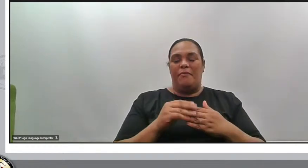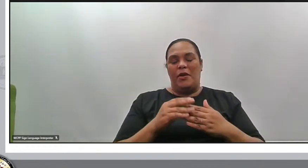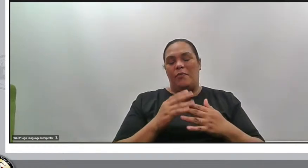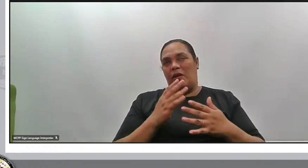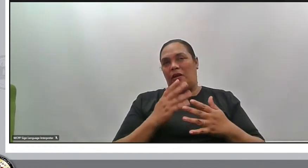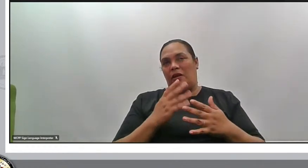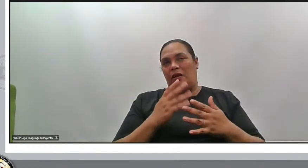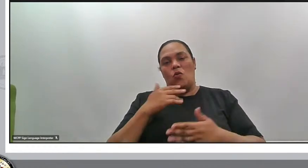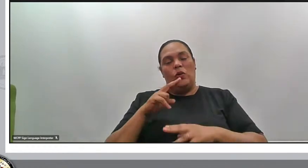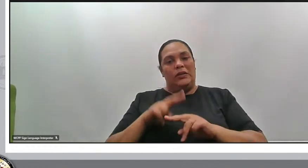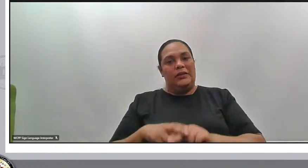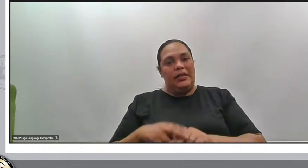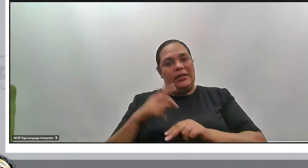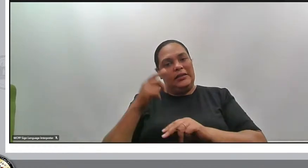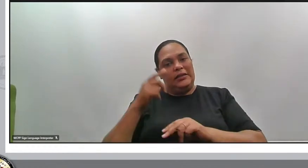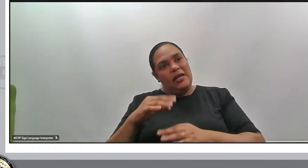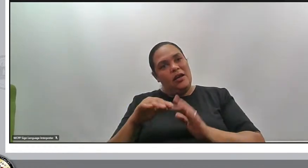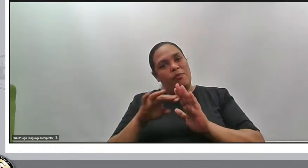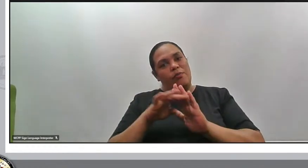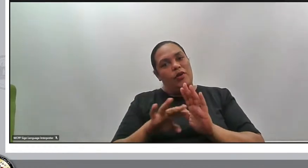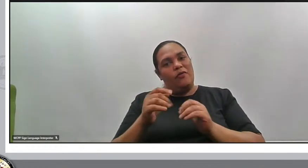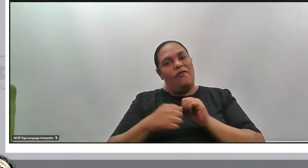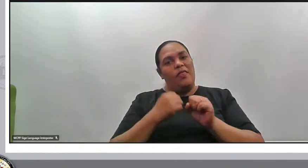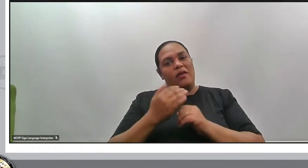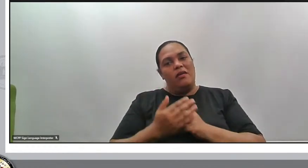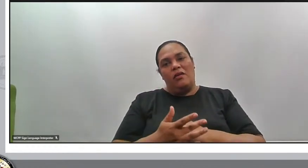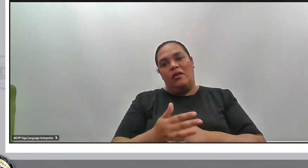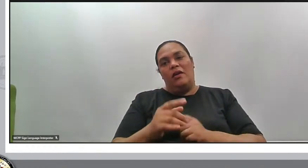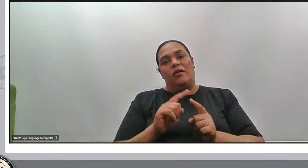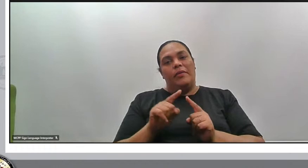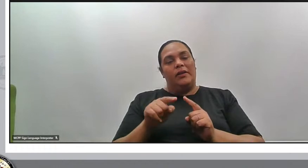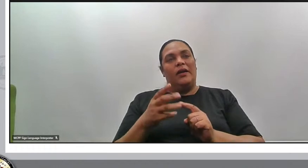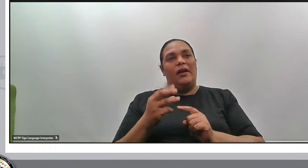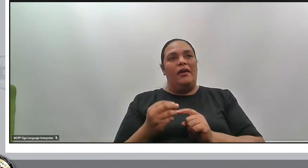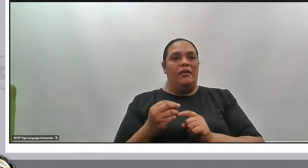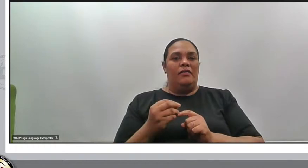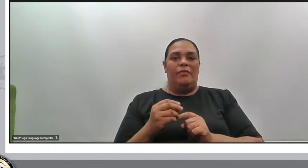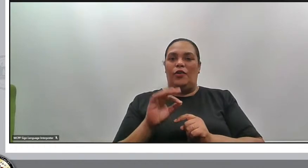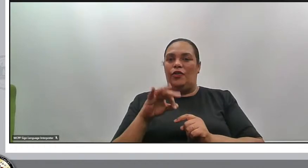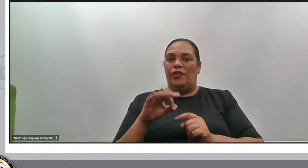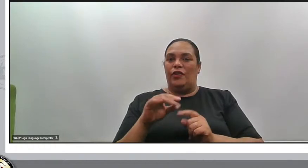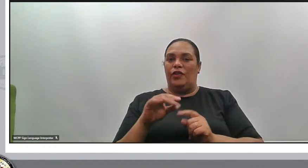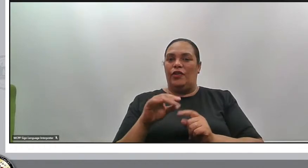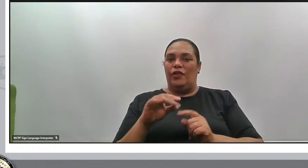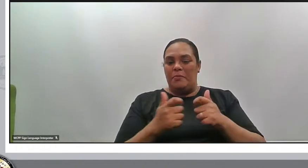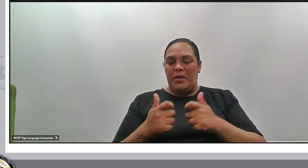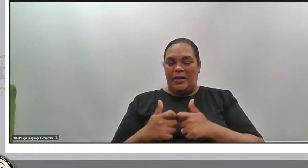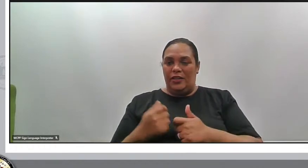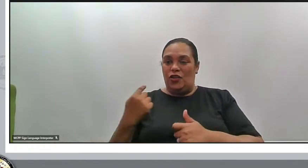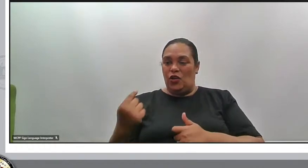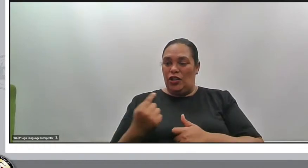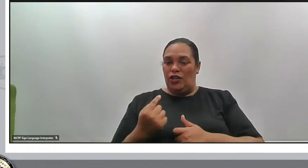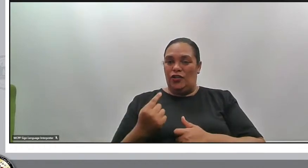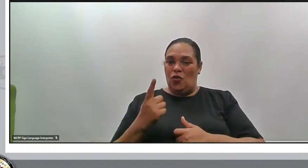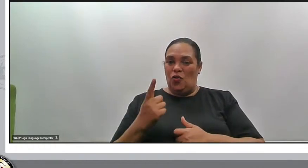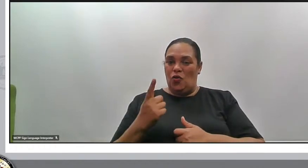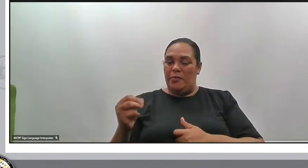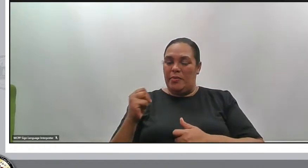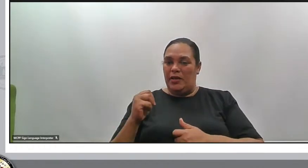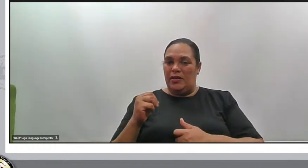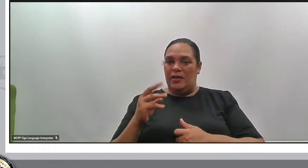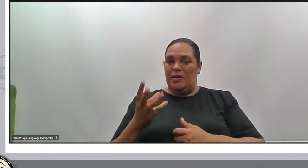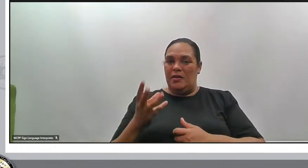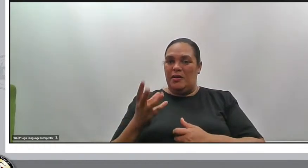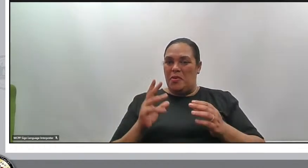on, sit and decide the program of the year. Essentially, there's about, 13 committees, and they're going to get 1 million rand. And you